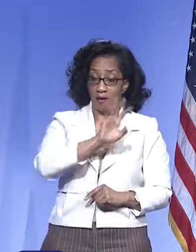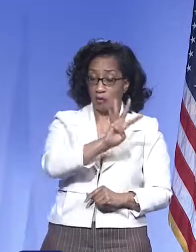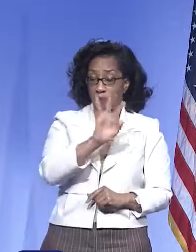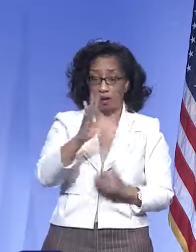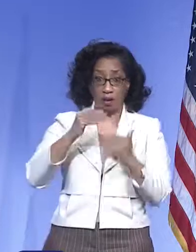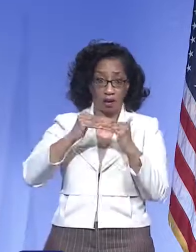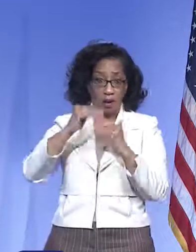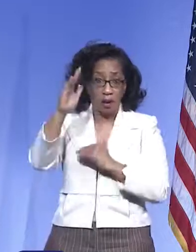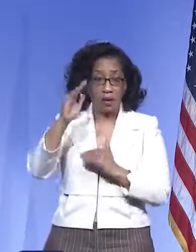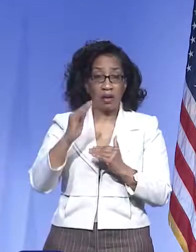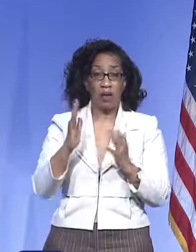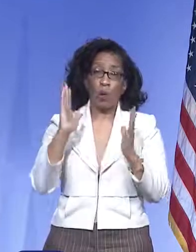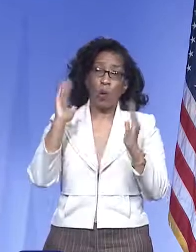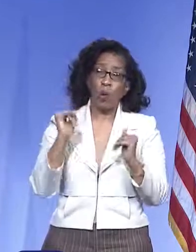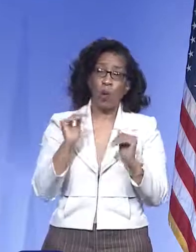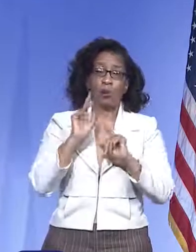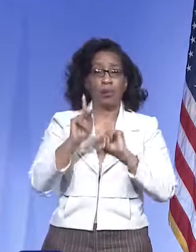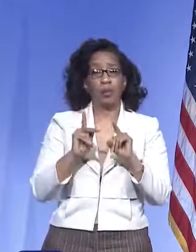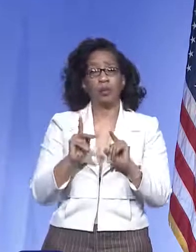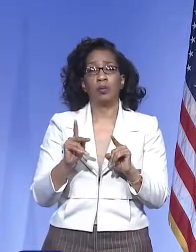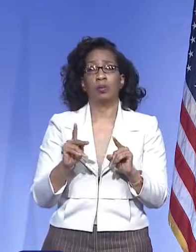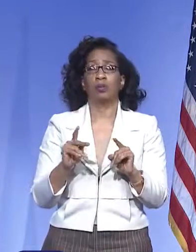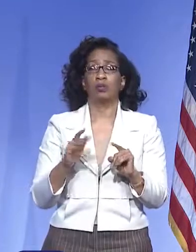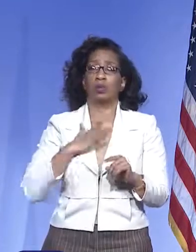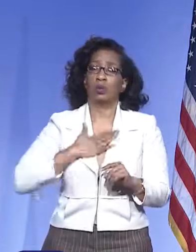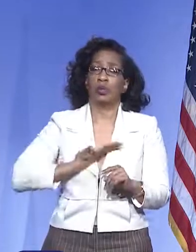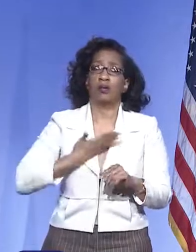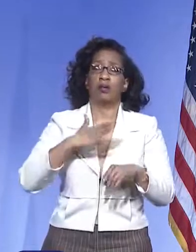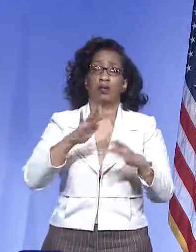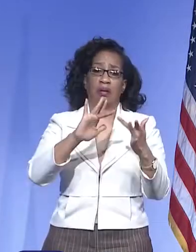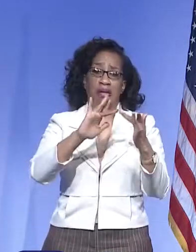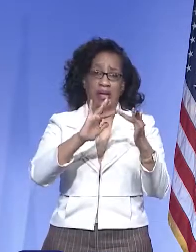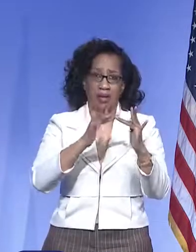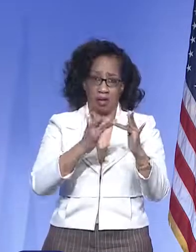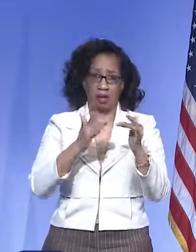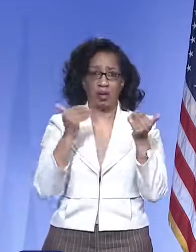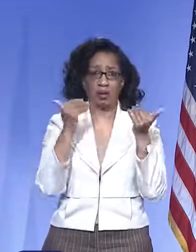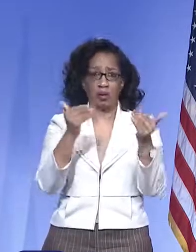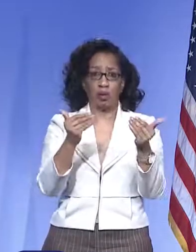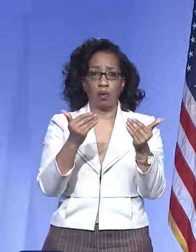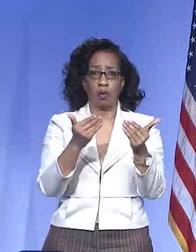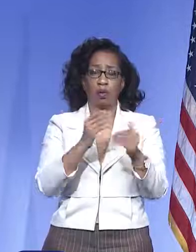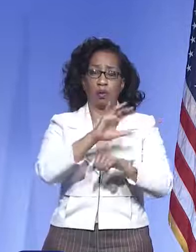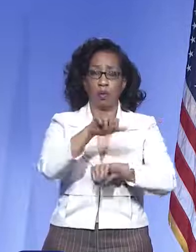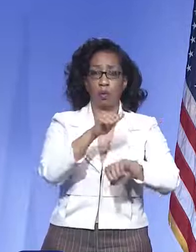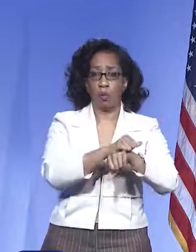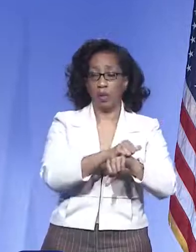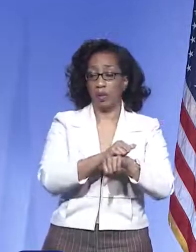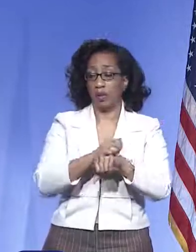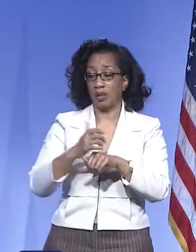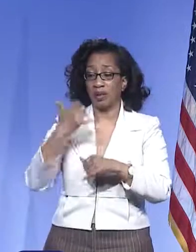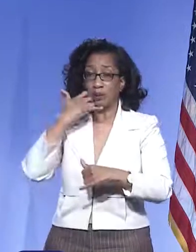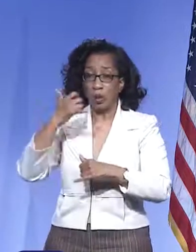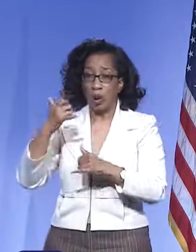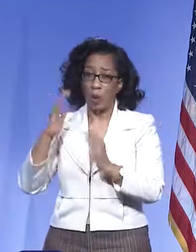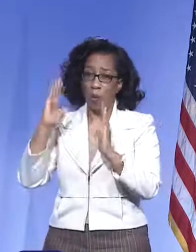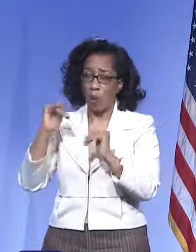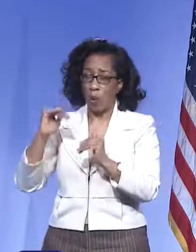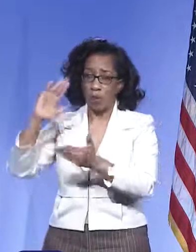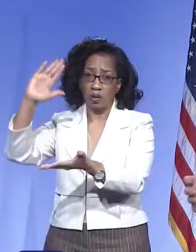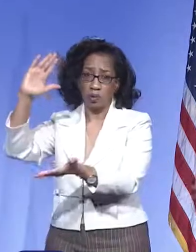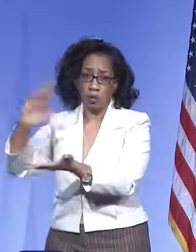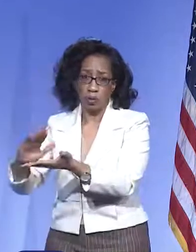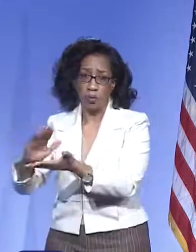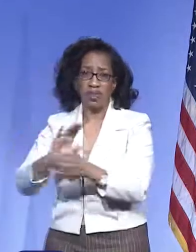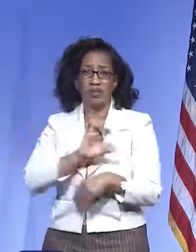be more willing to go online and schedule their appointments. So the demand for people to call in and get an appointment may be a little bit lower than it was